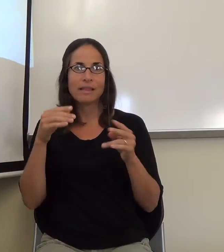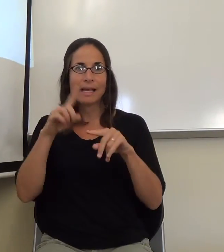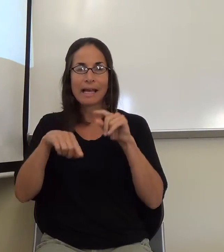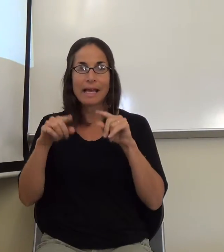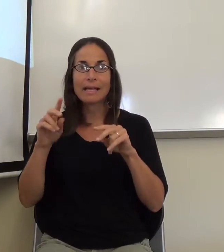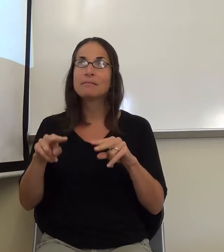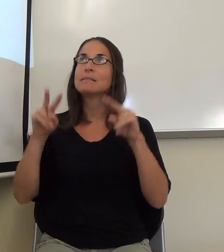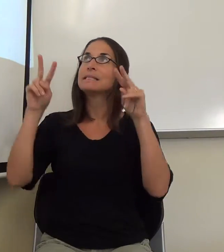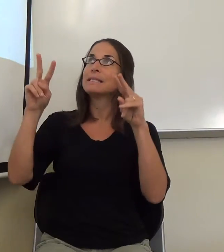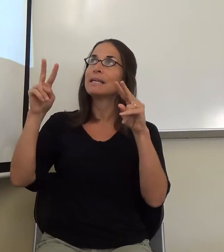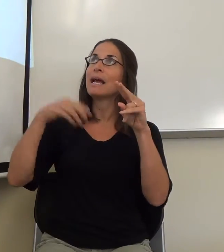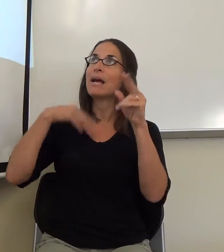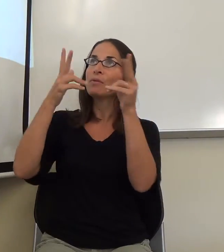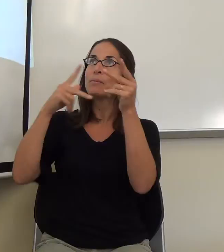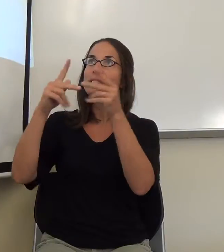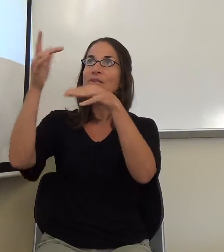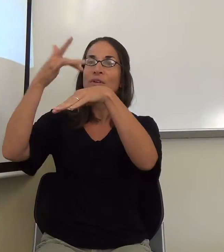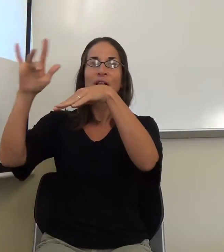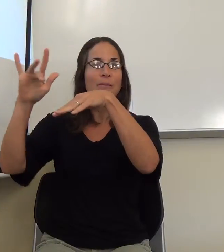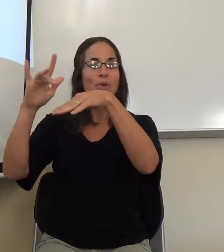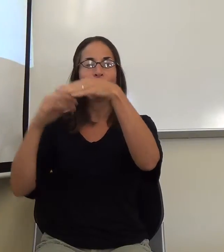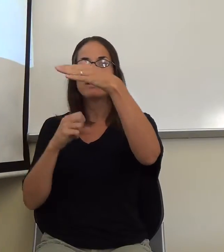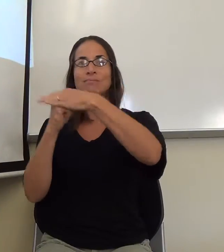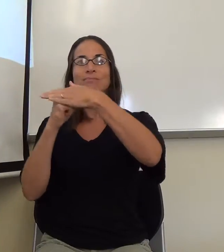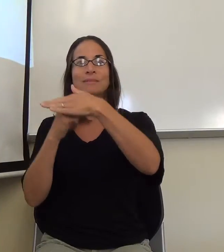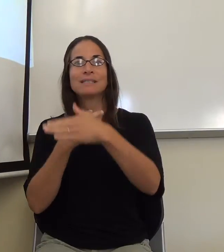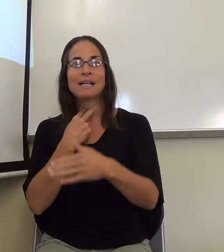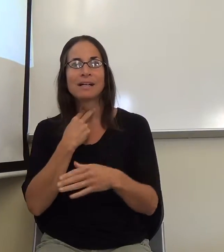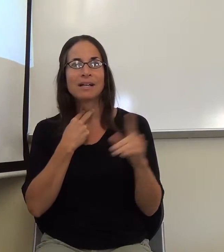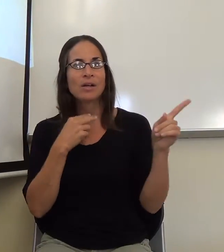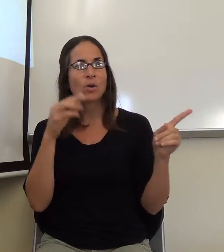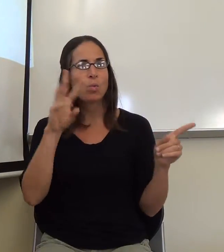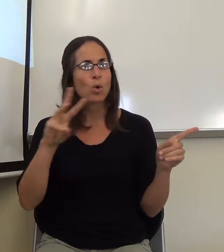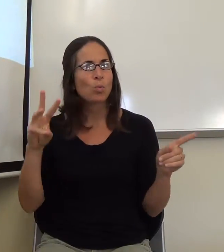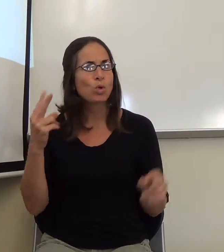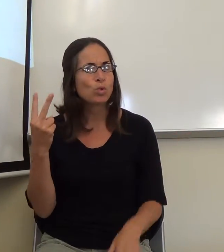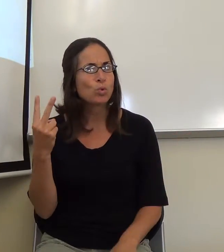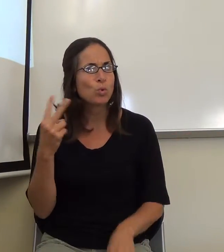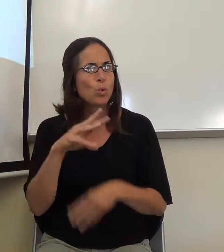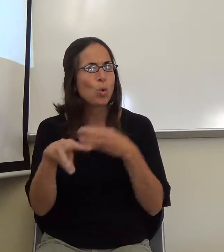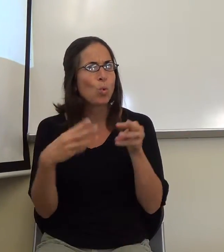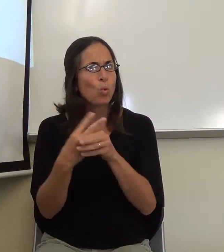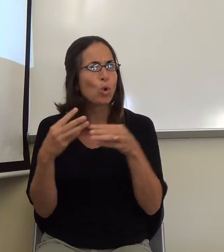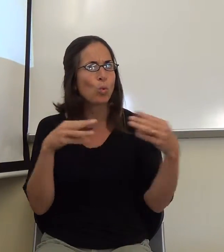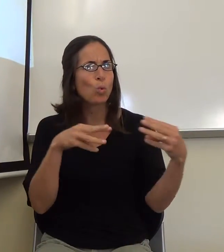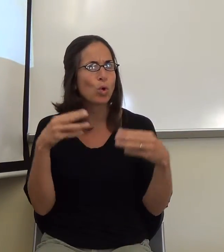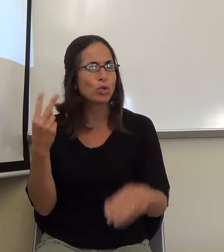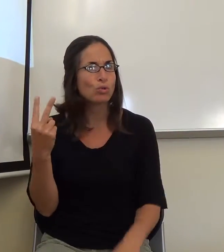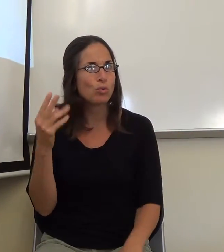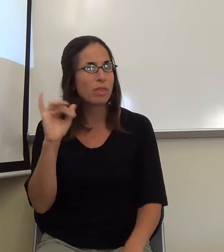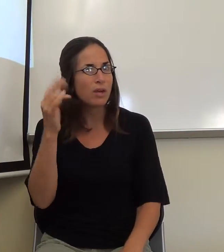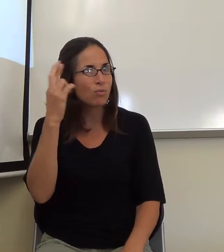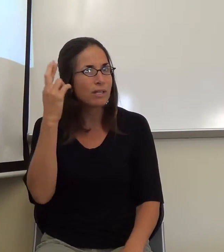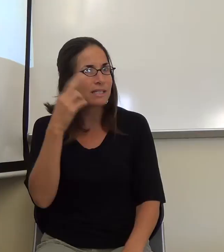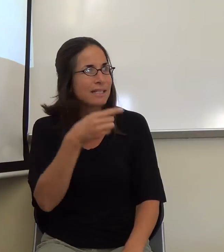there, but they can't get there. Was it because of World War II? Okay, this is, you're absolutely